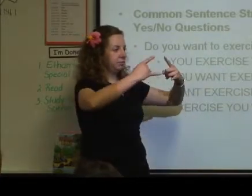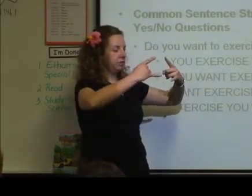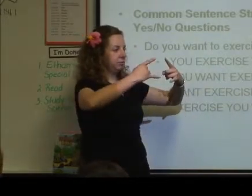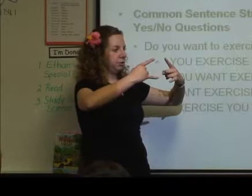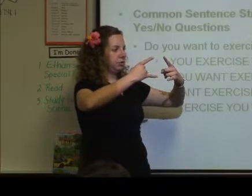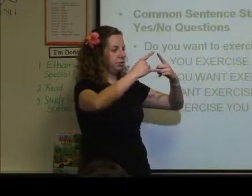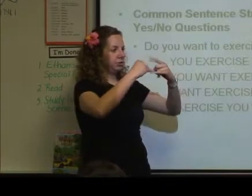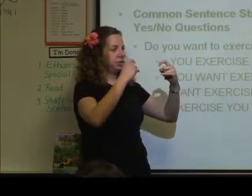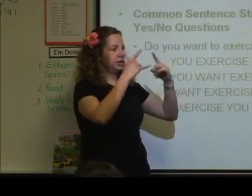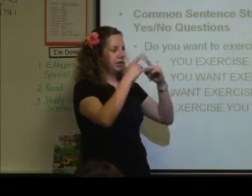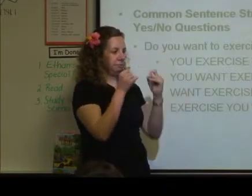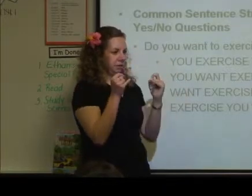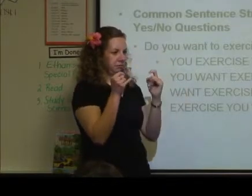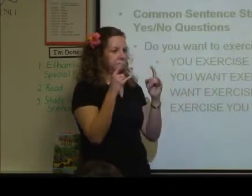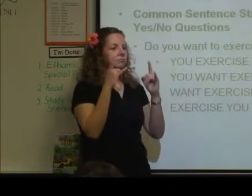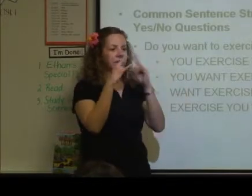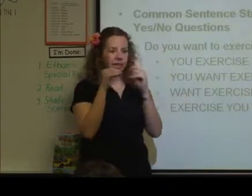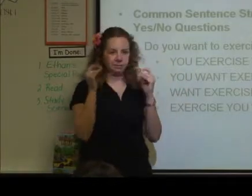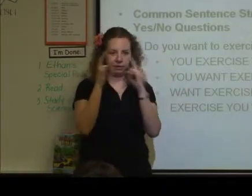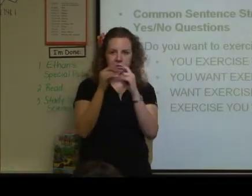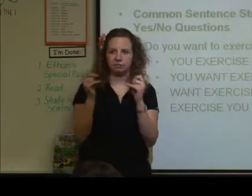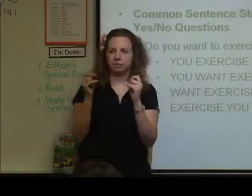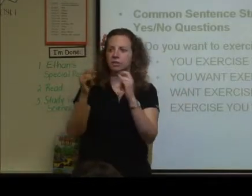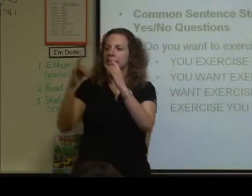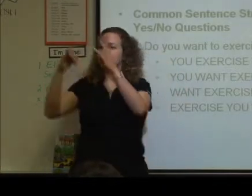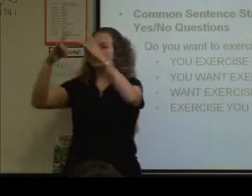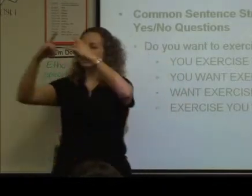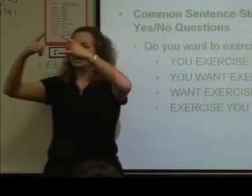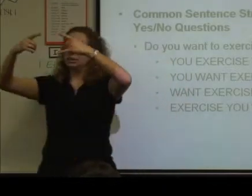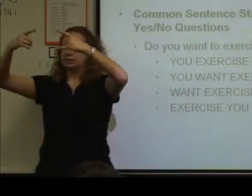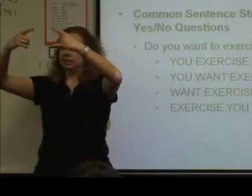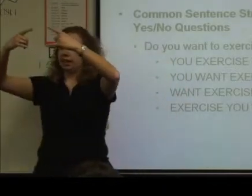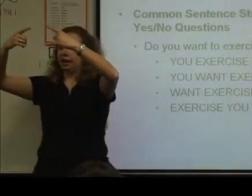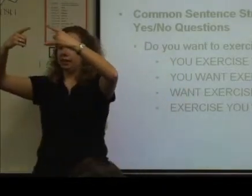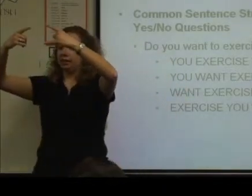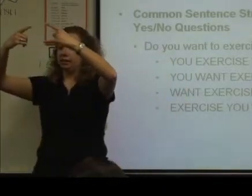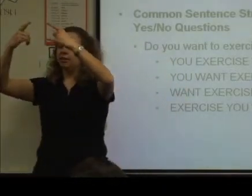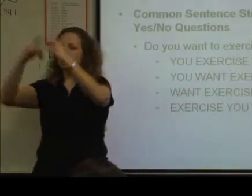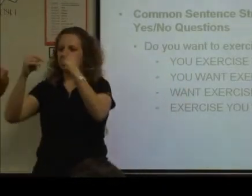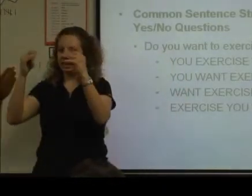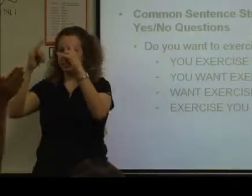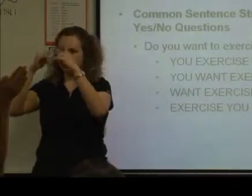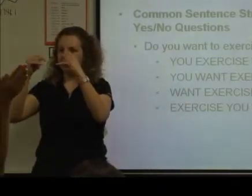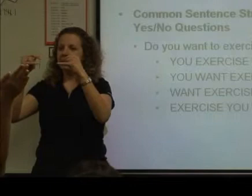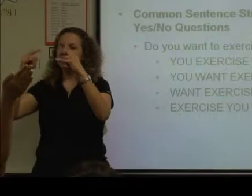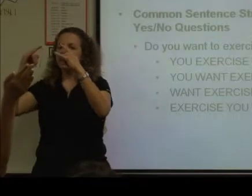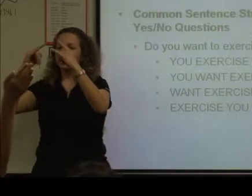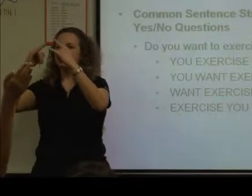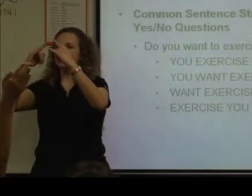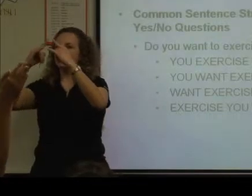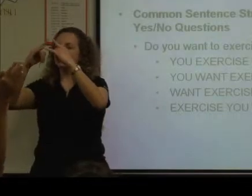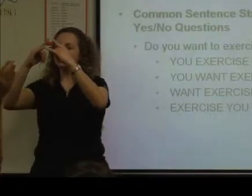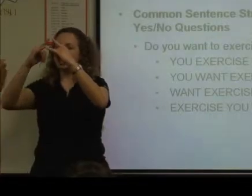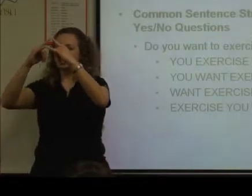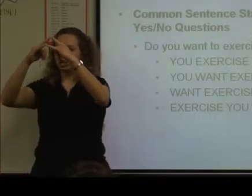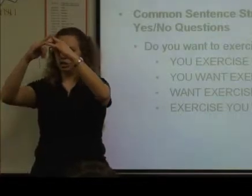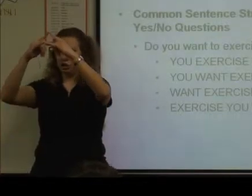With those out, camping. I can't see that. It's like that. The pinkies are 10 feet. Yeah, your pinkies touch and